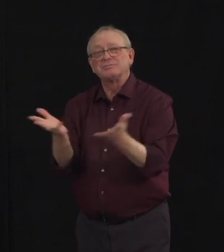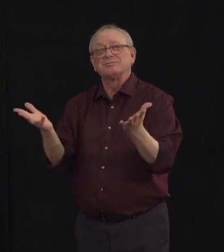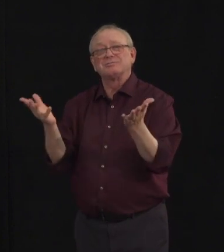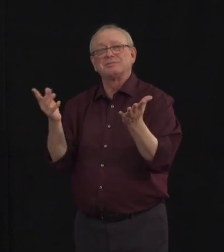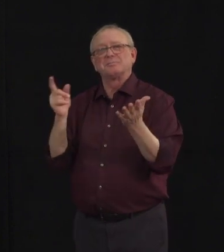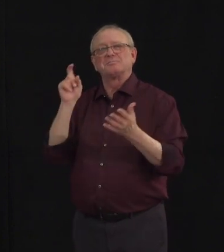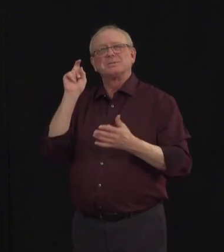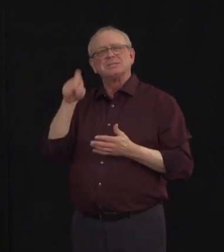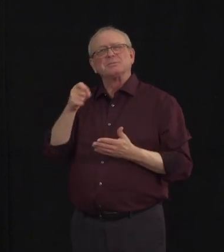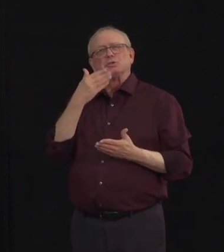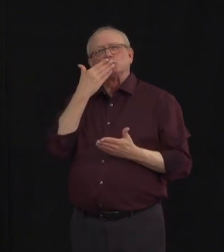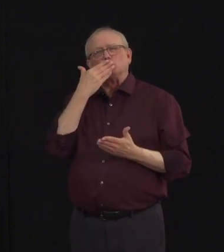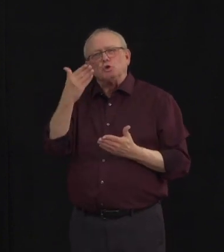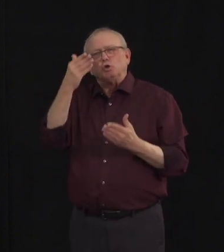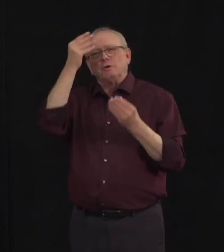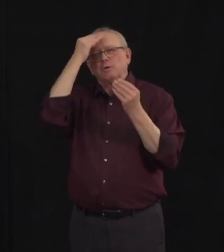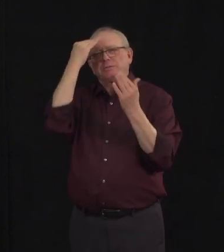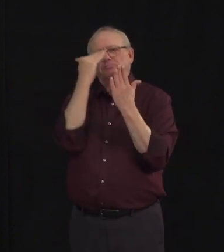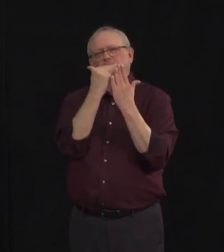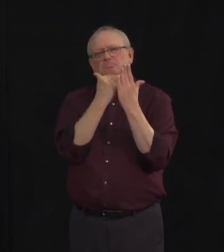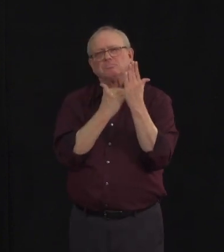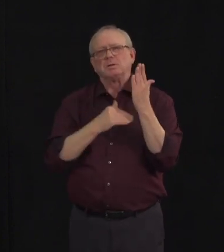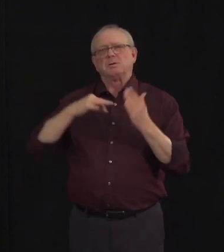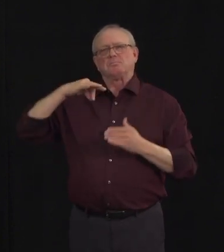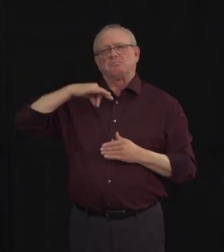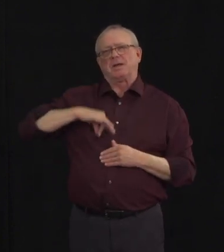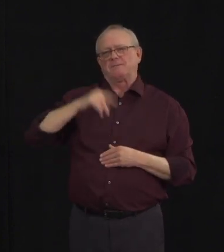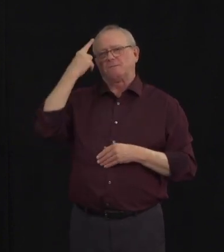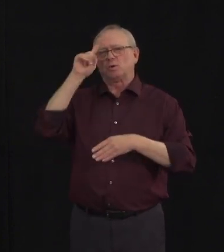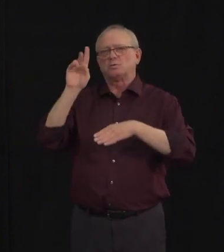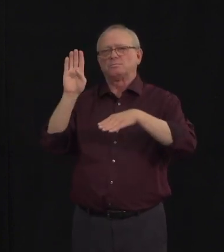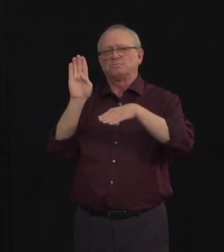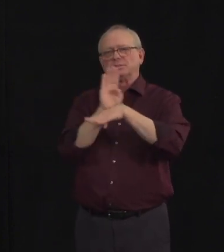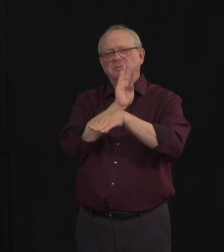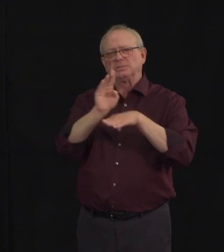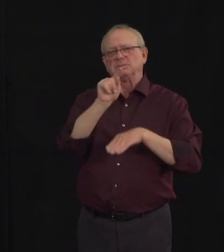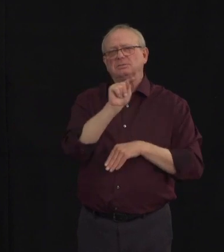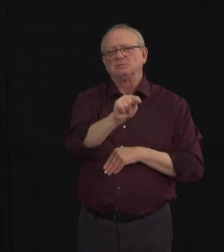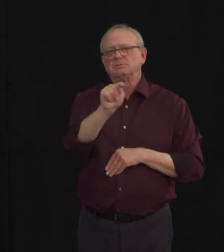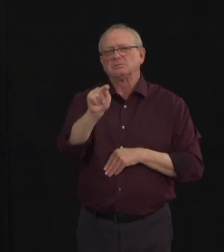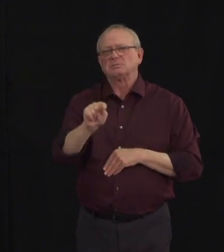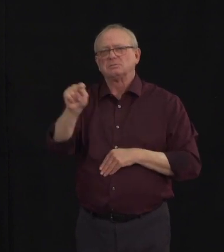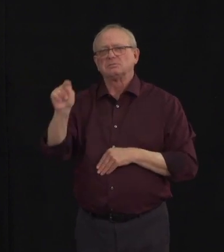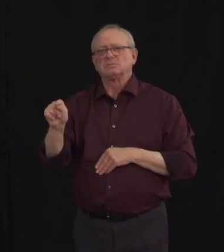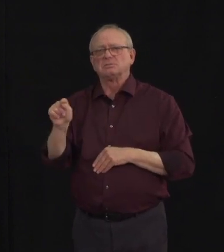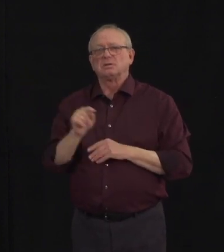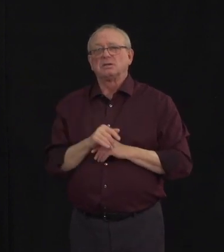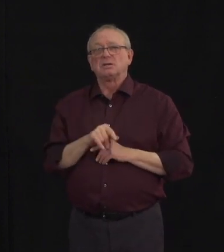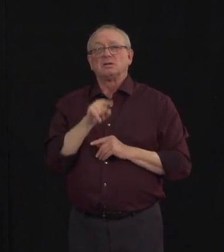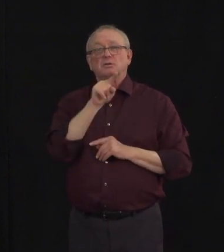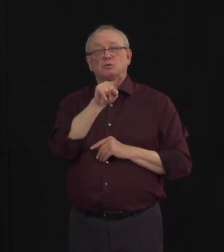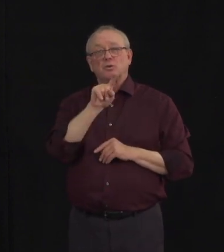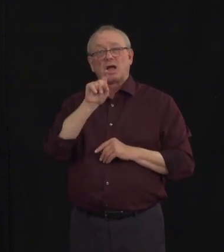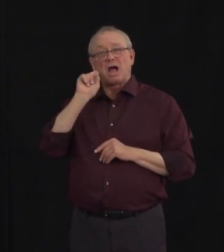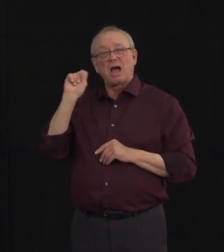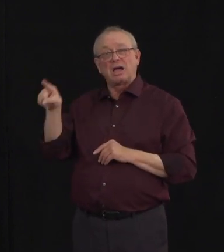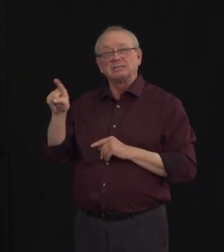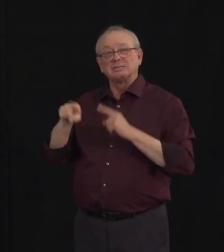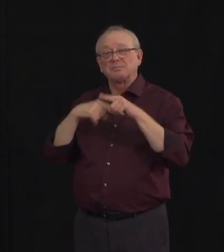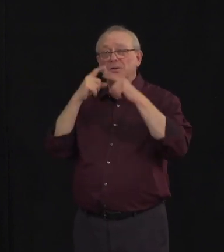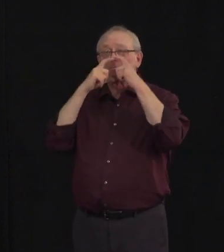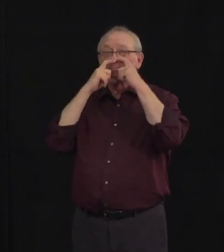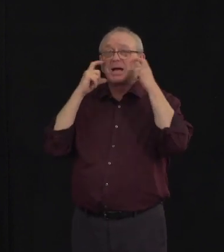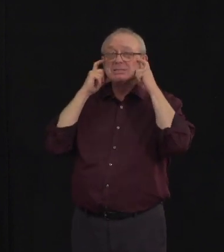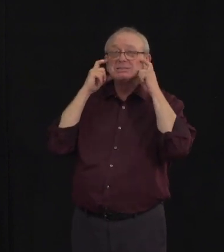With respect to personal protective equipment, PPE, as part of the update to the website tomorrow, we will